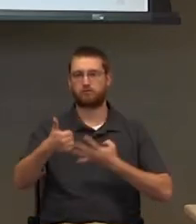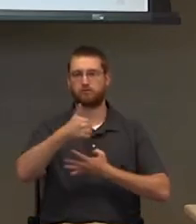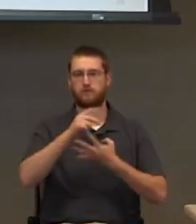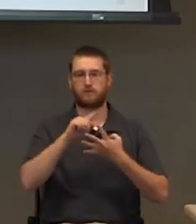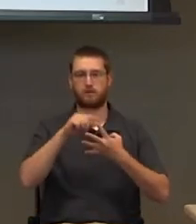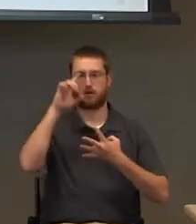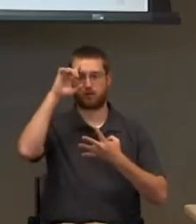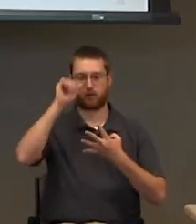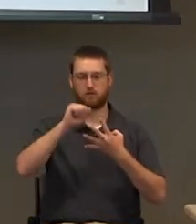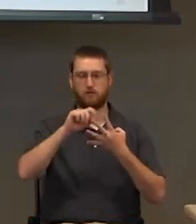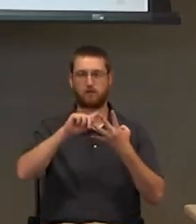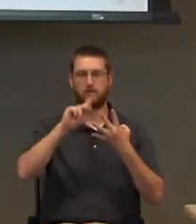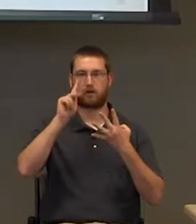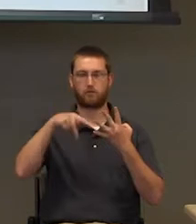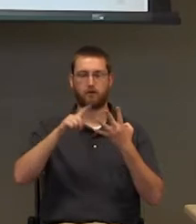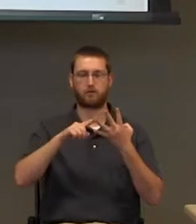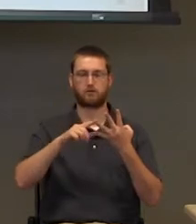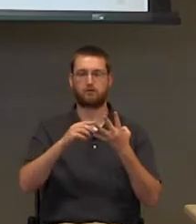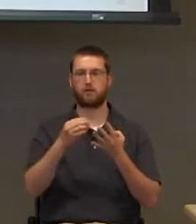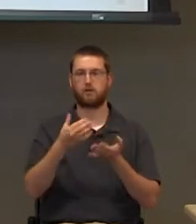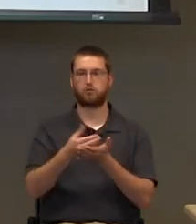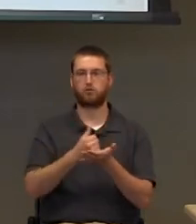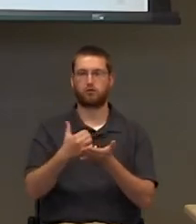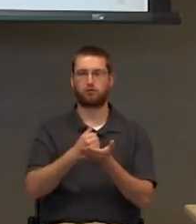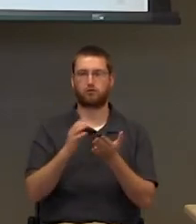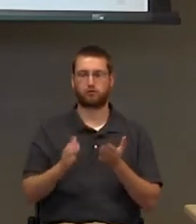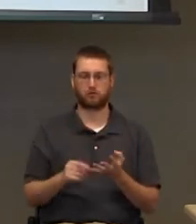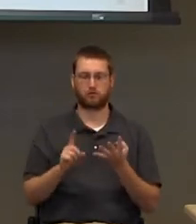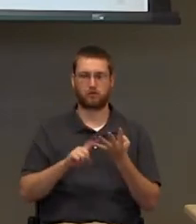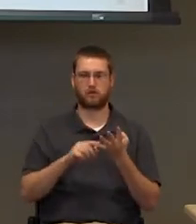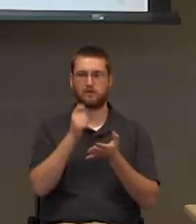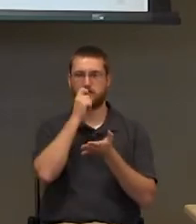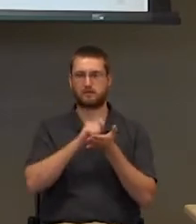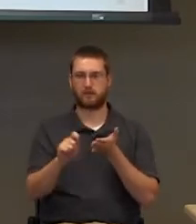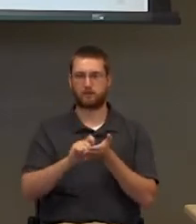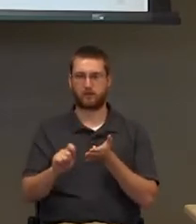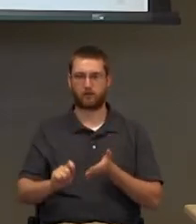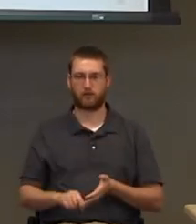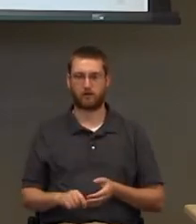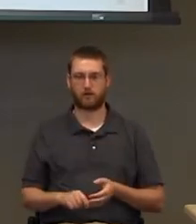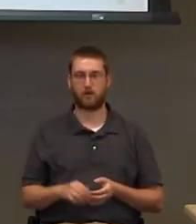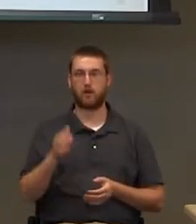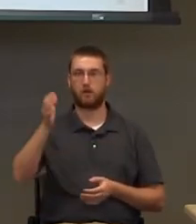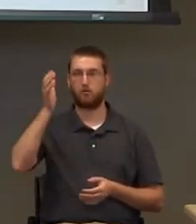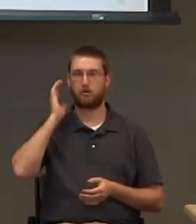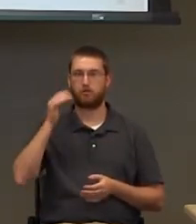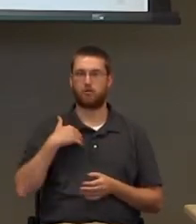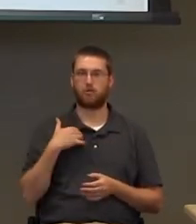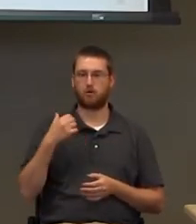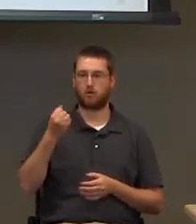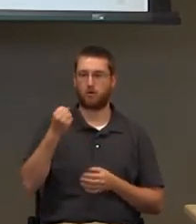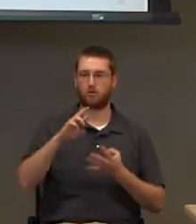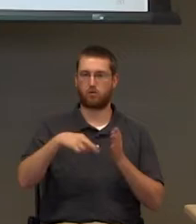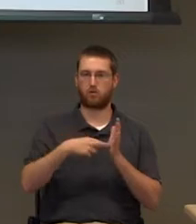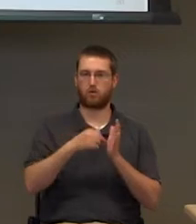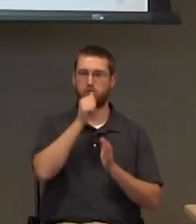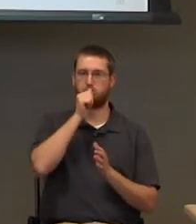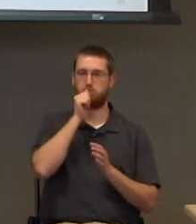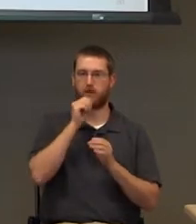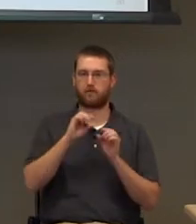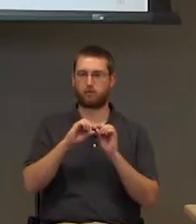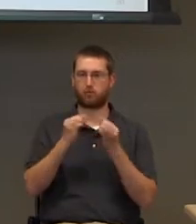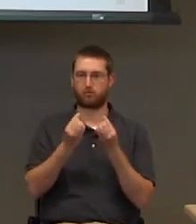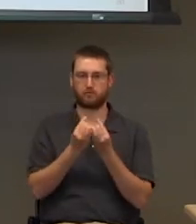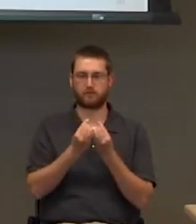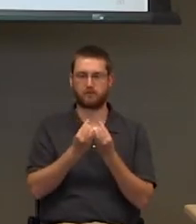vice president, treasurer, secretary. Previously, those roles could only be held by the private sector. I don't see a reason